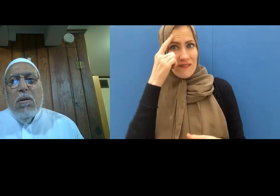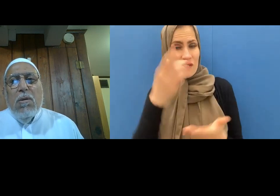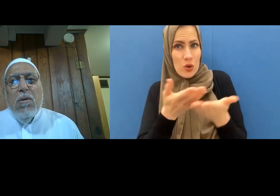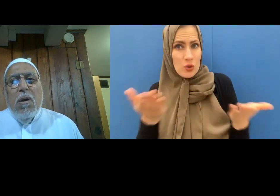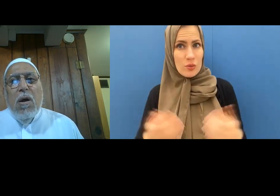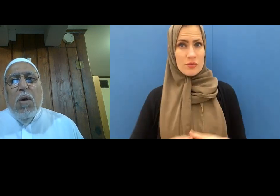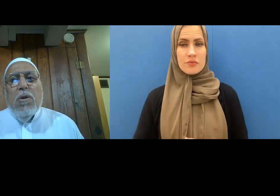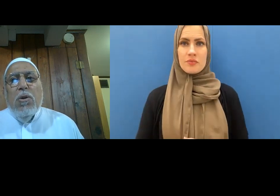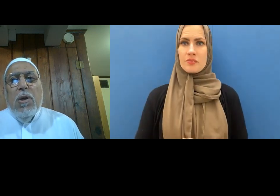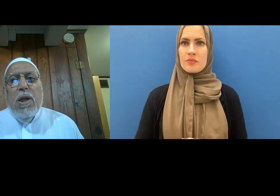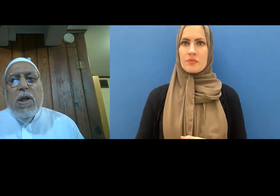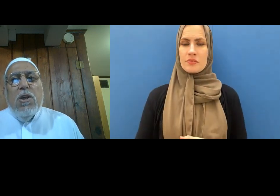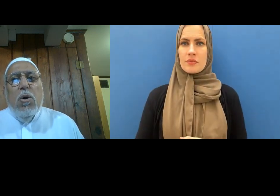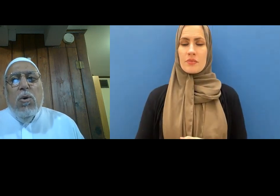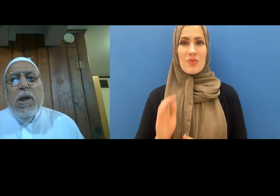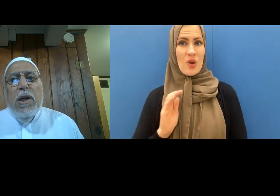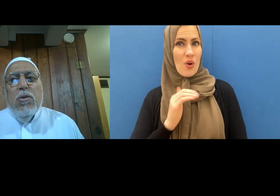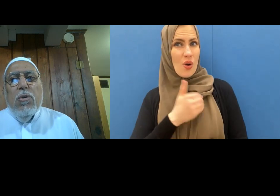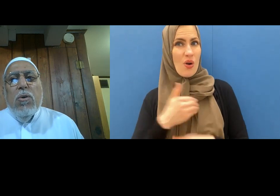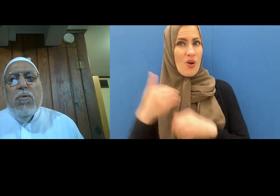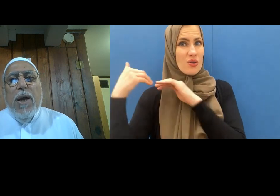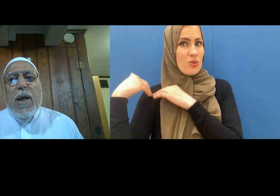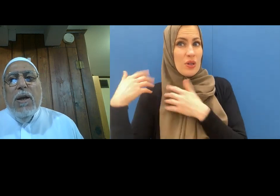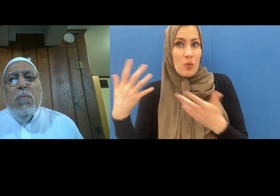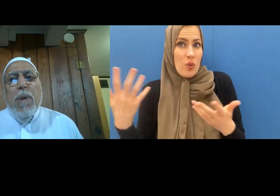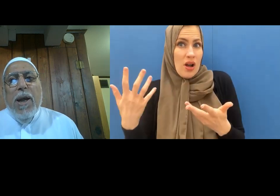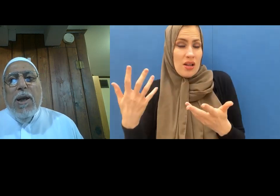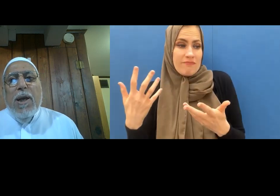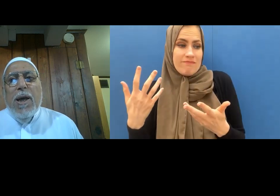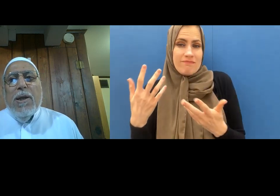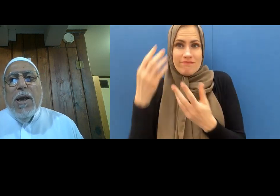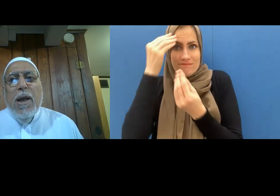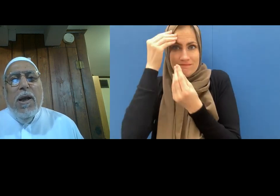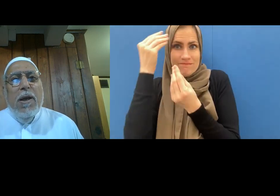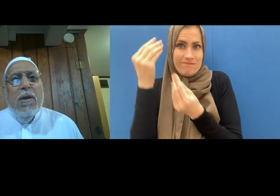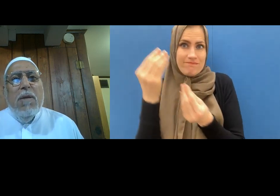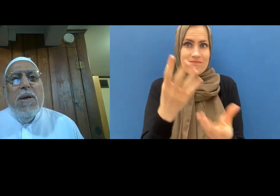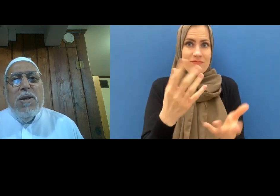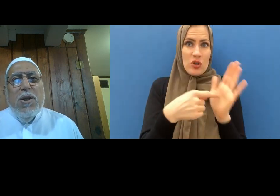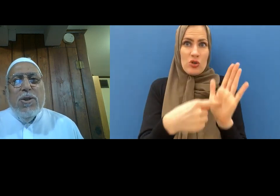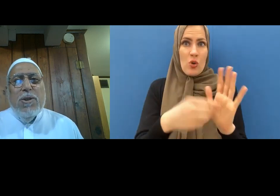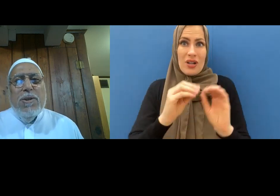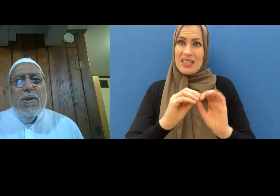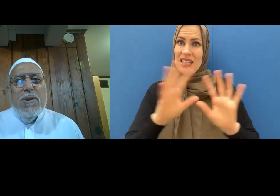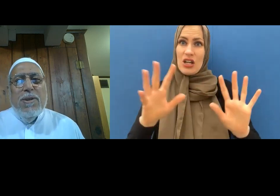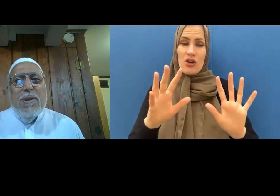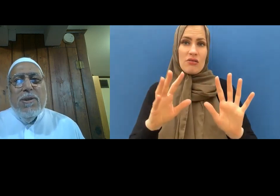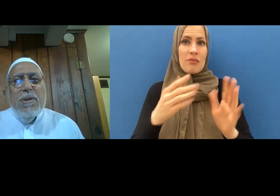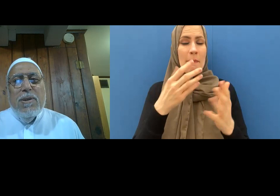And our duty is only to convey plainly and clearly the message.